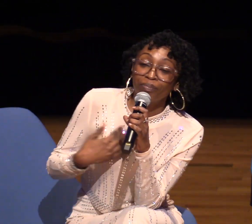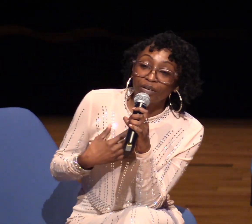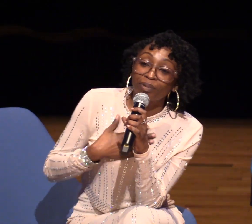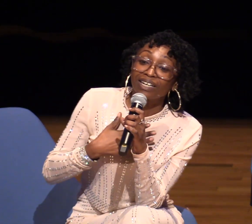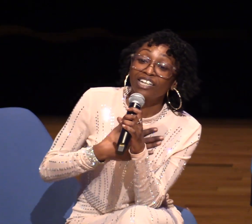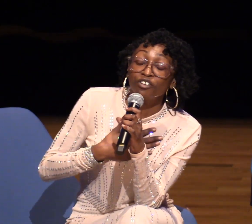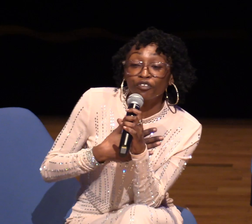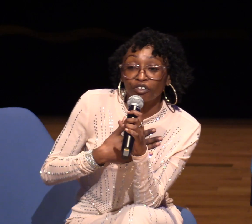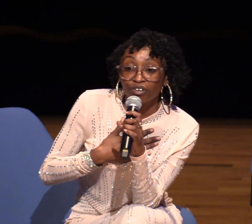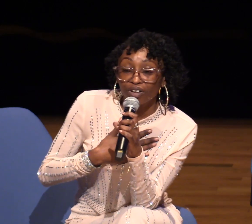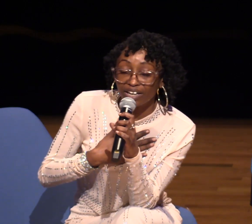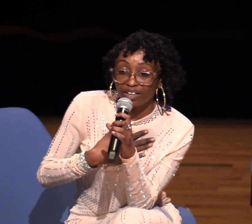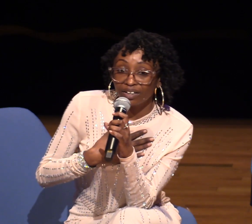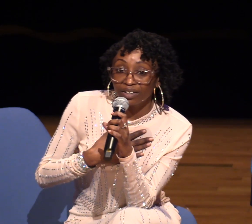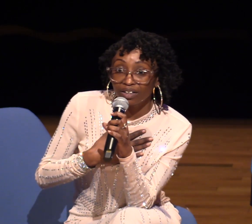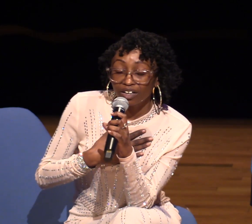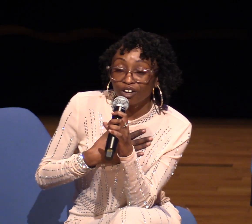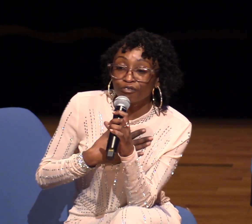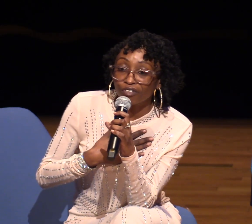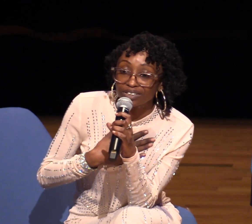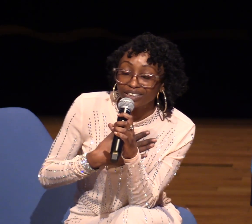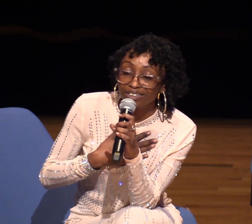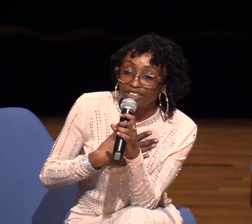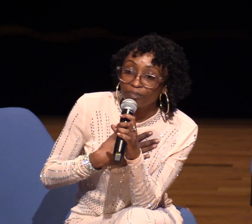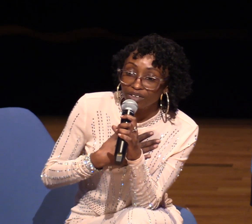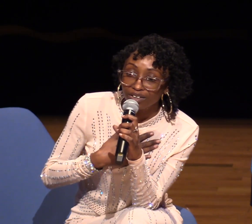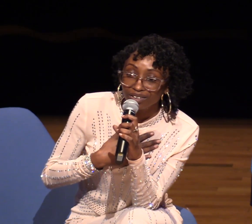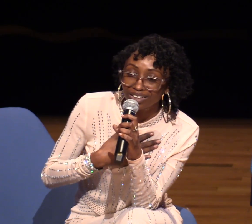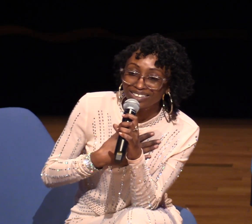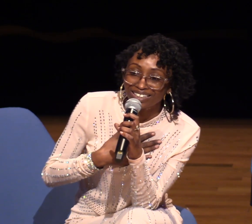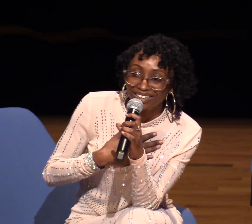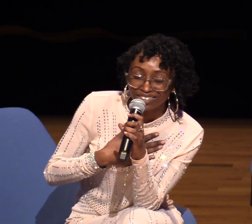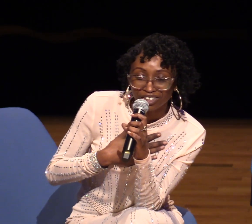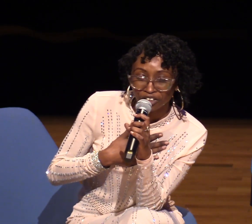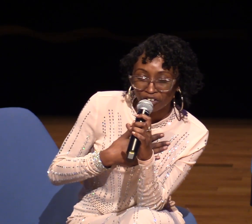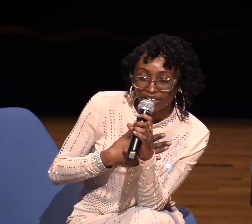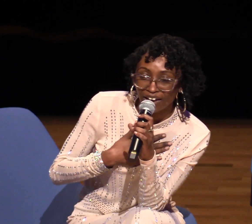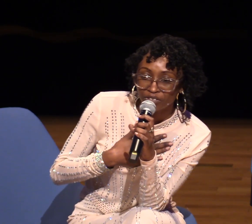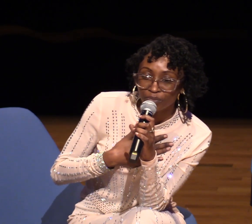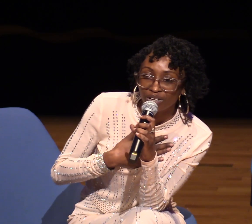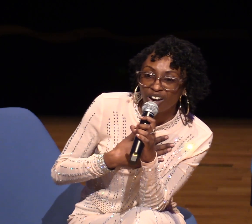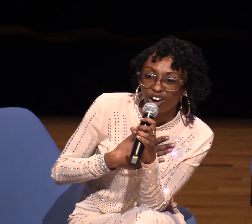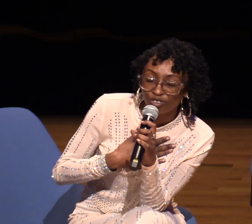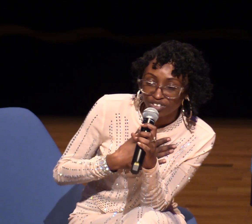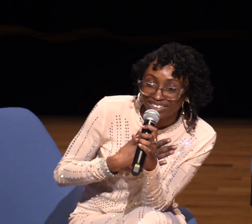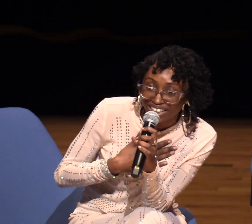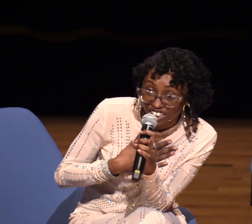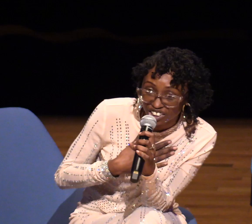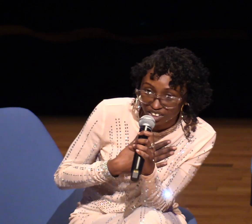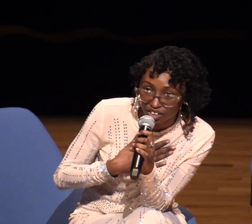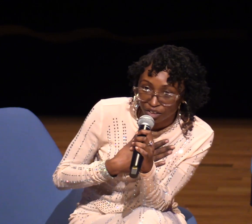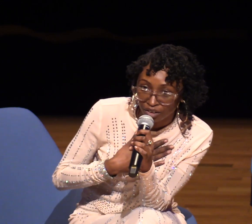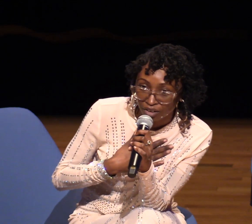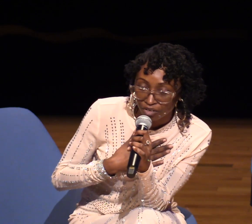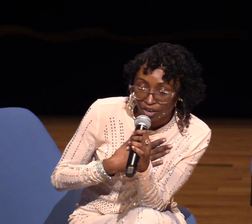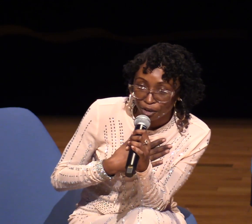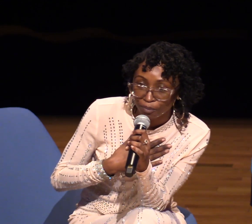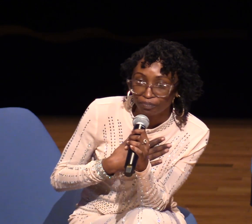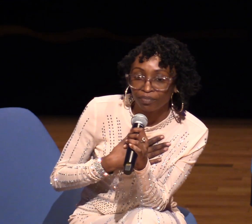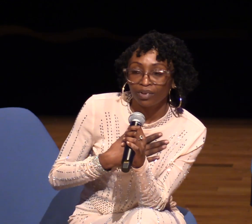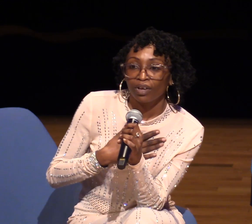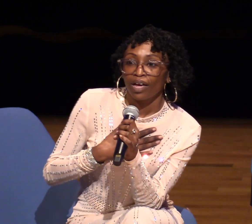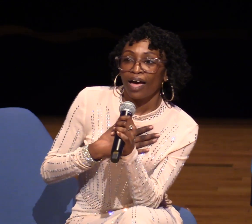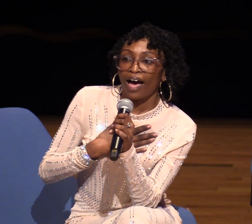a big believer in confronting something doesn't necessarily have to be a confrontation,